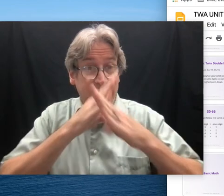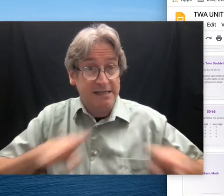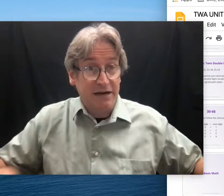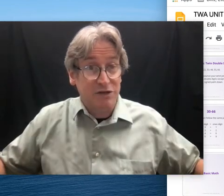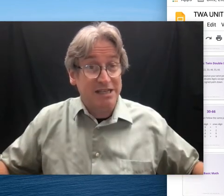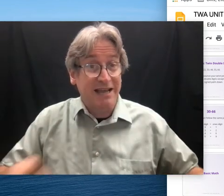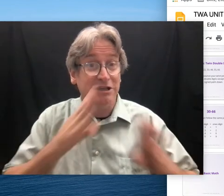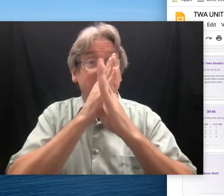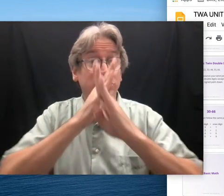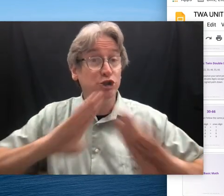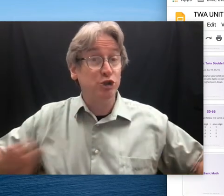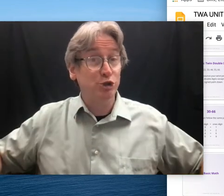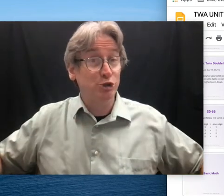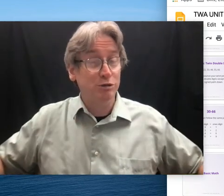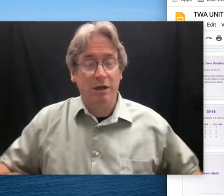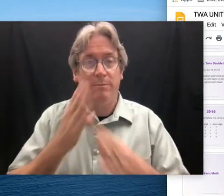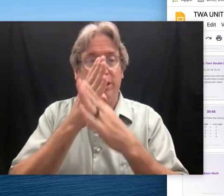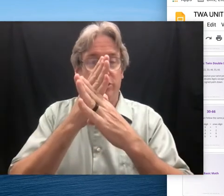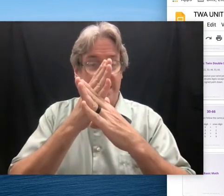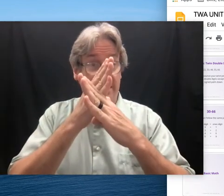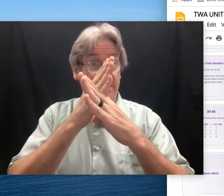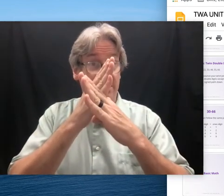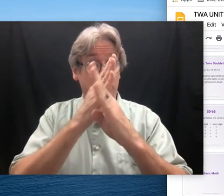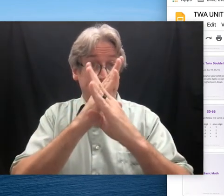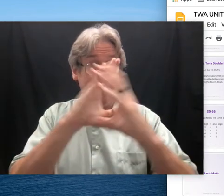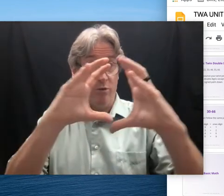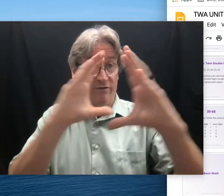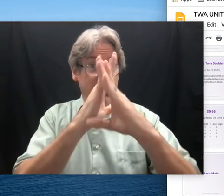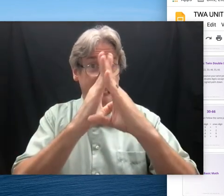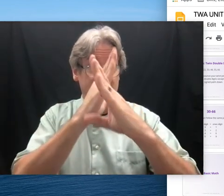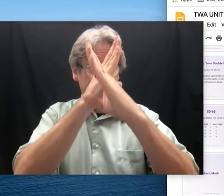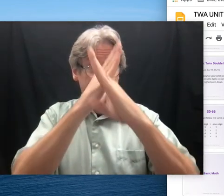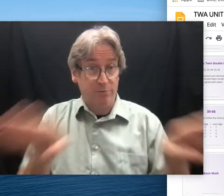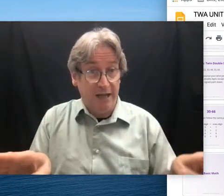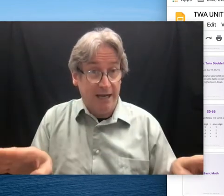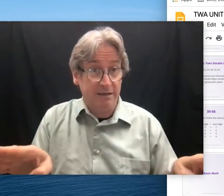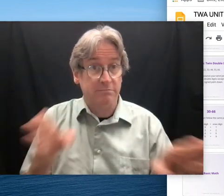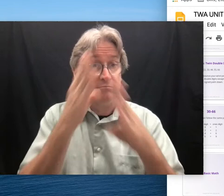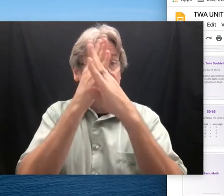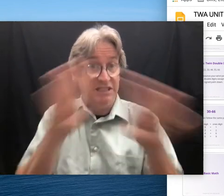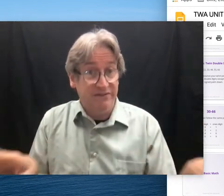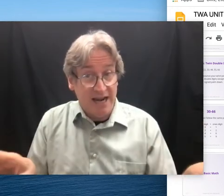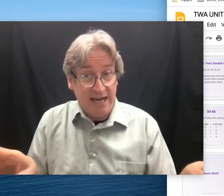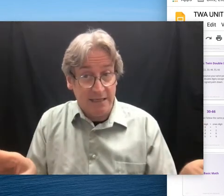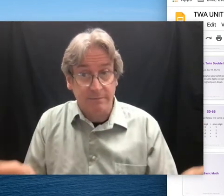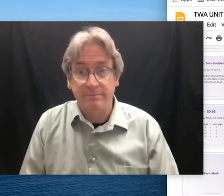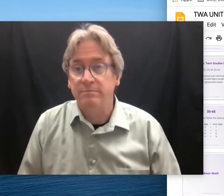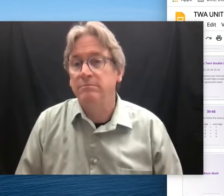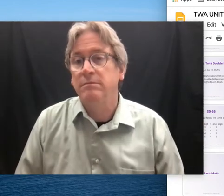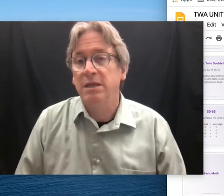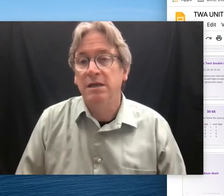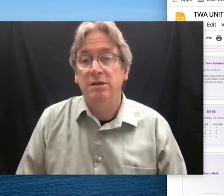It's like the sign for silent, but you're taking whatever it is and you're splitting it, dividing